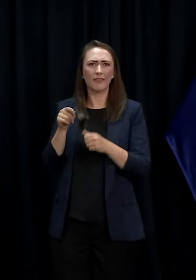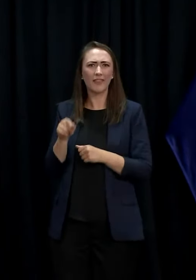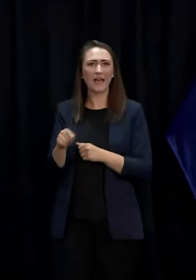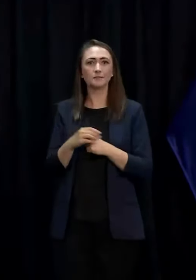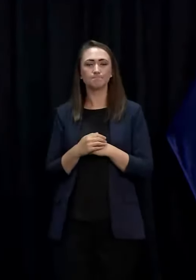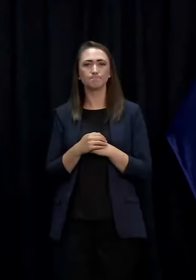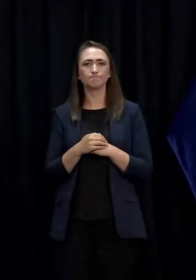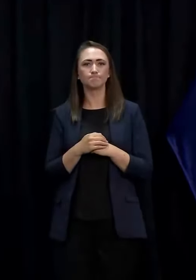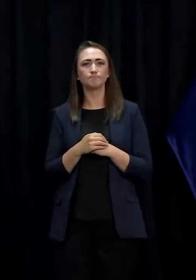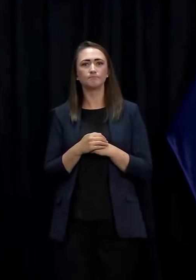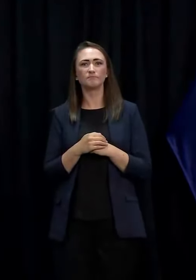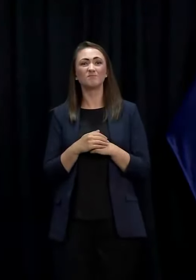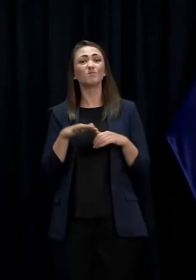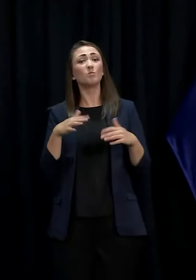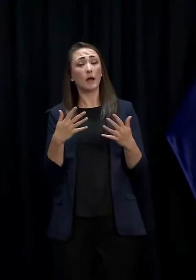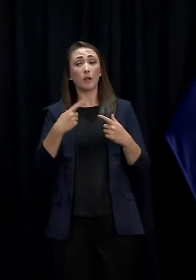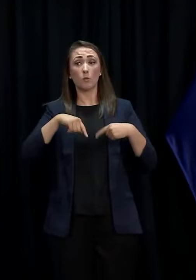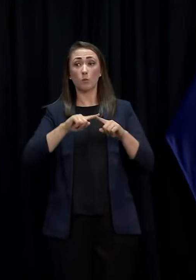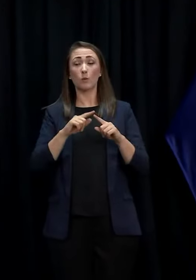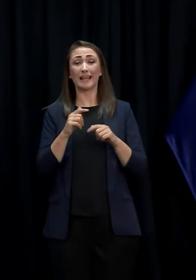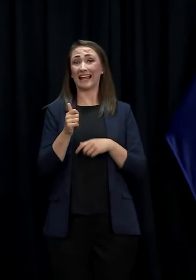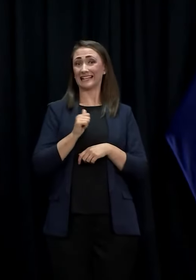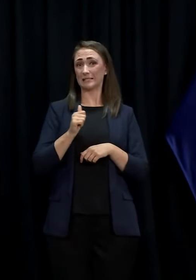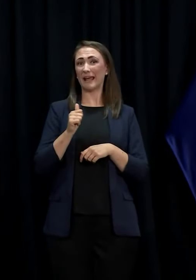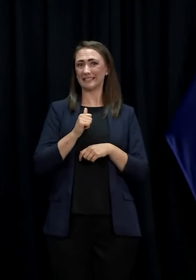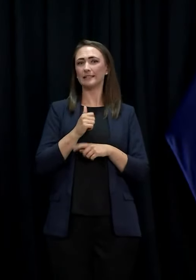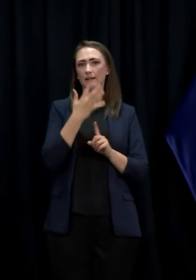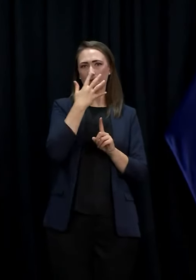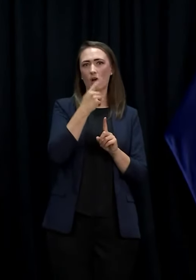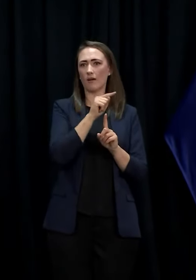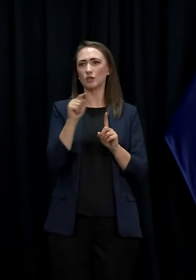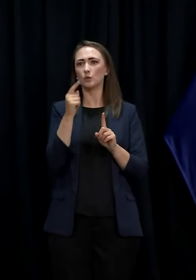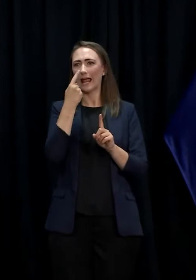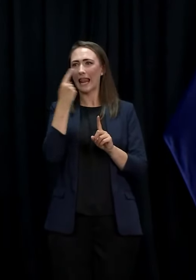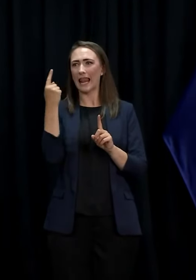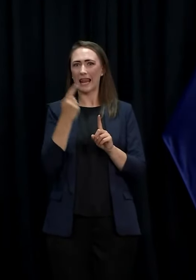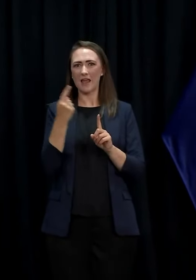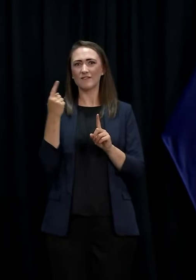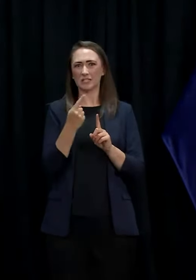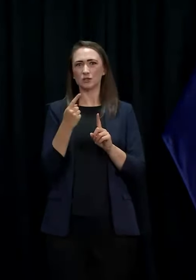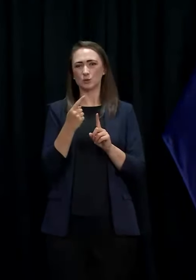to be slow amongst that age group, and it got off to a hiss and a